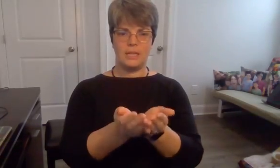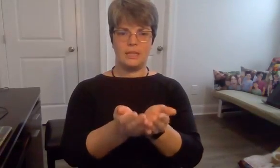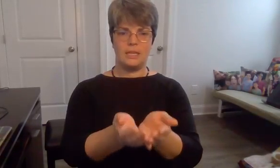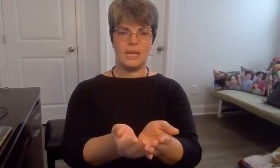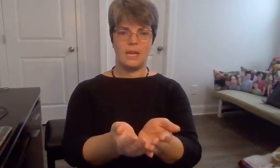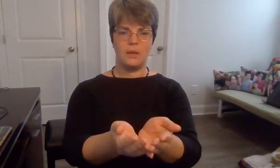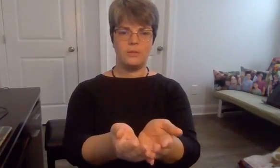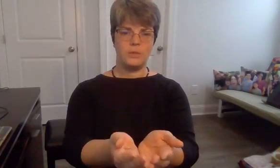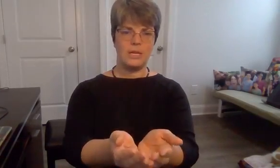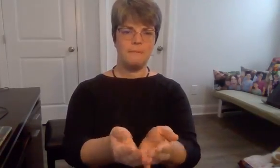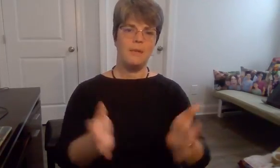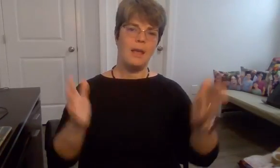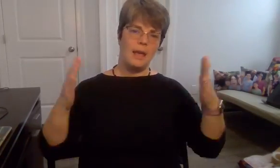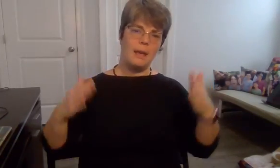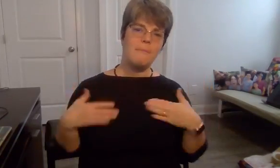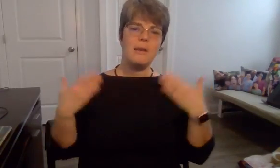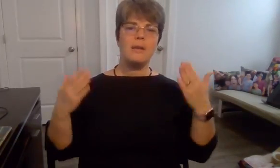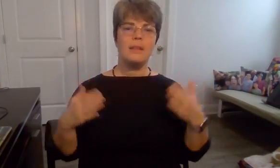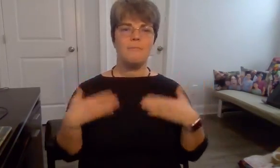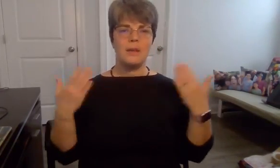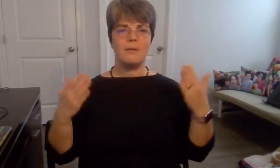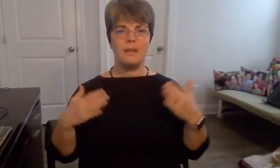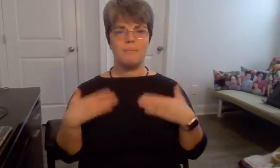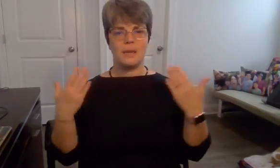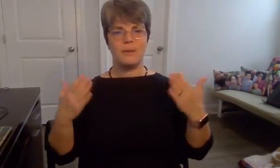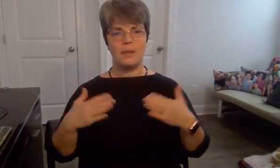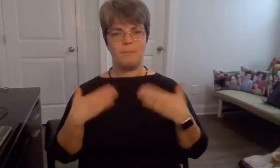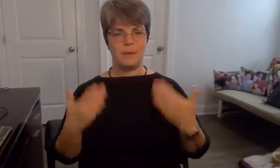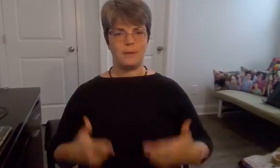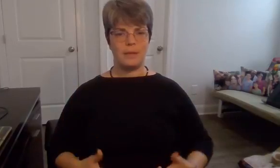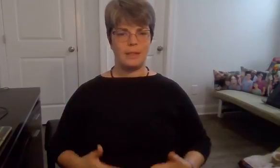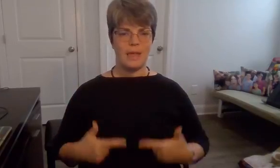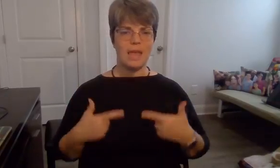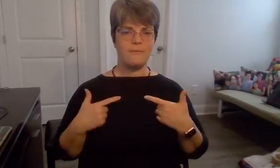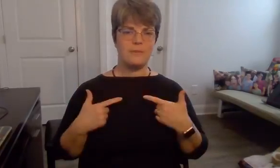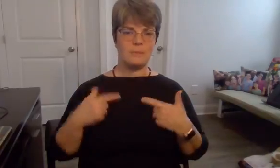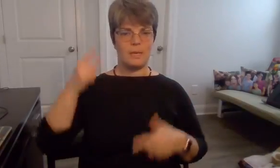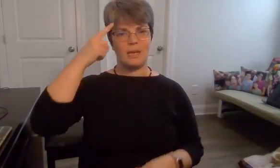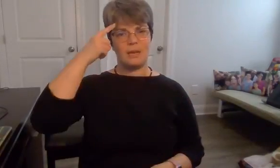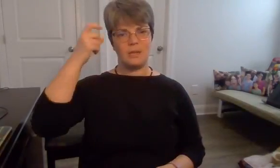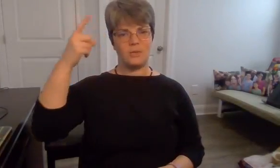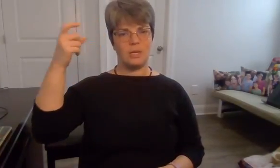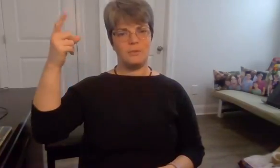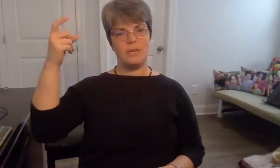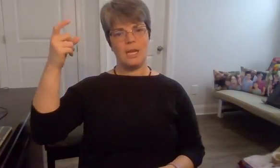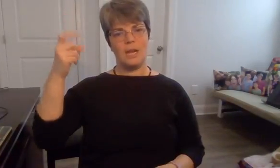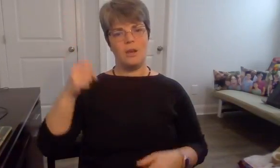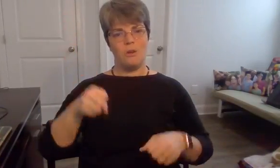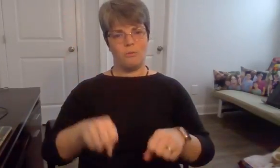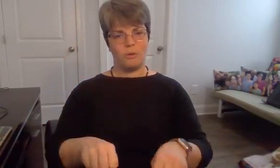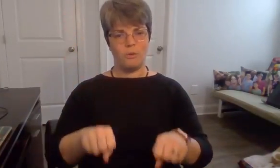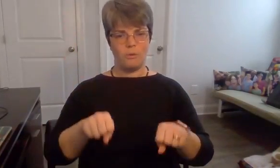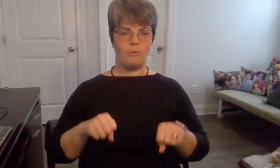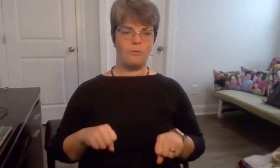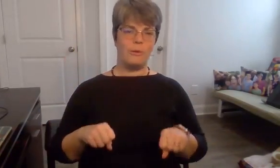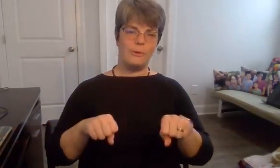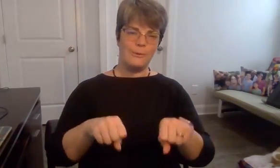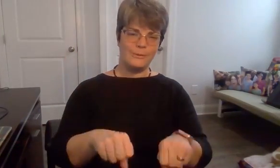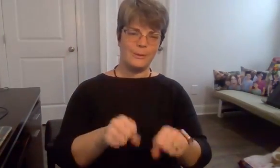gently down the stream. Merrily, merrily, merrily, merrily, life is but a dream. Do it again. Row, row, row